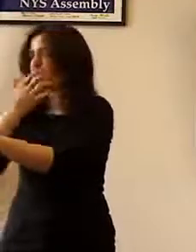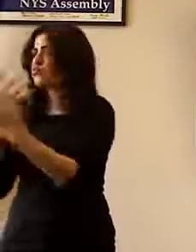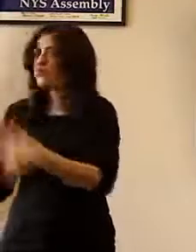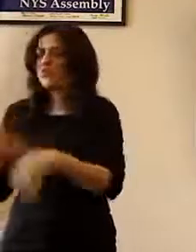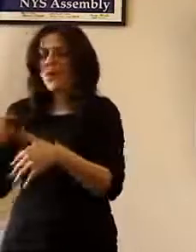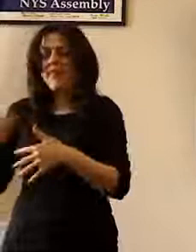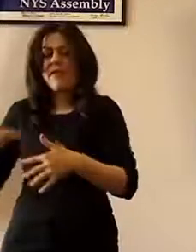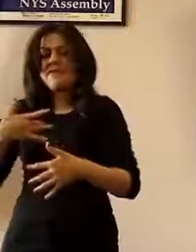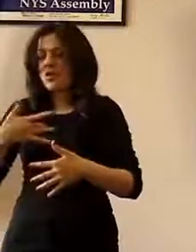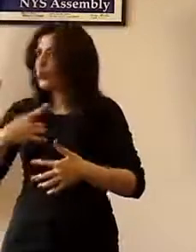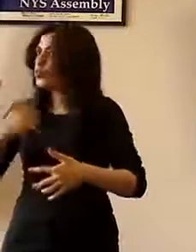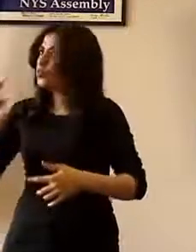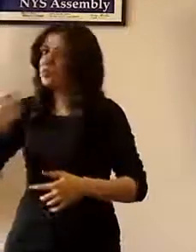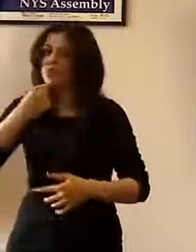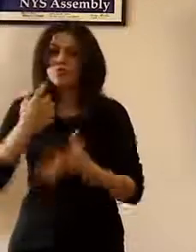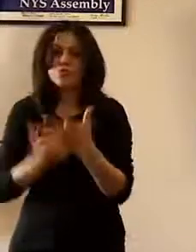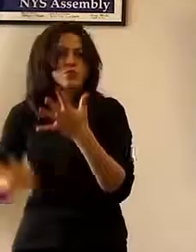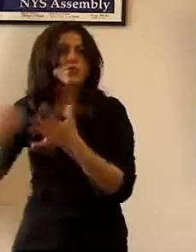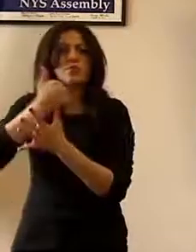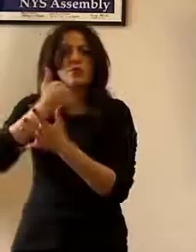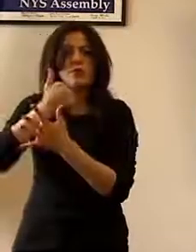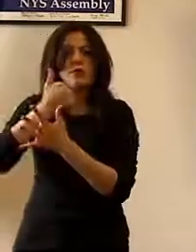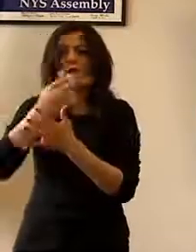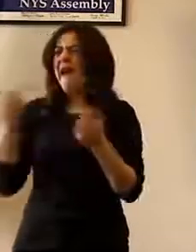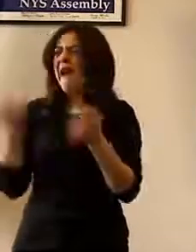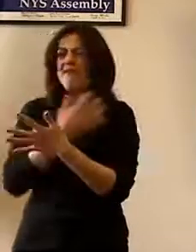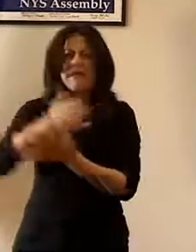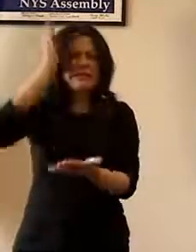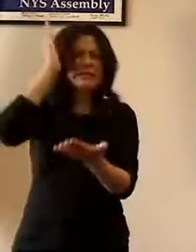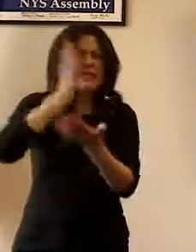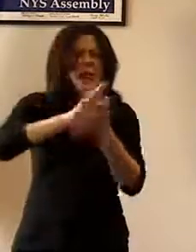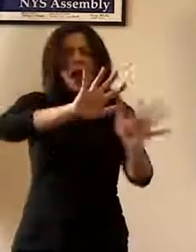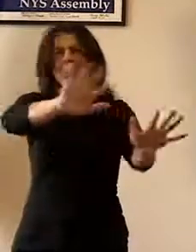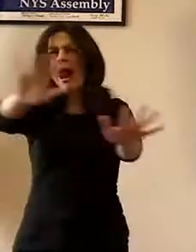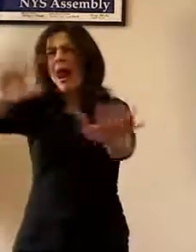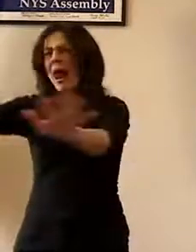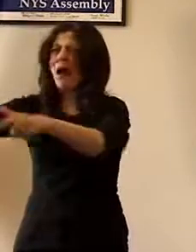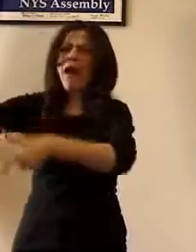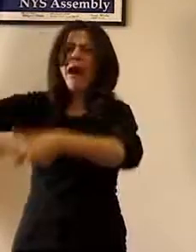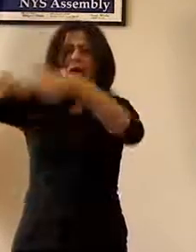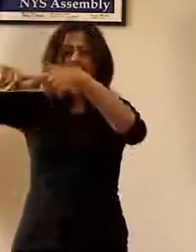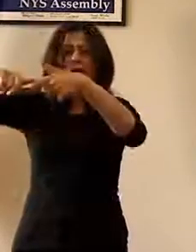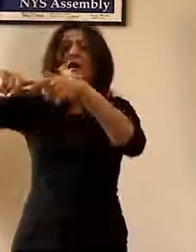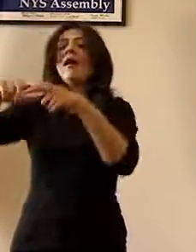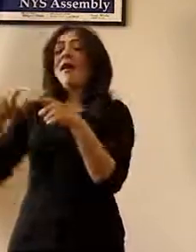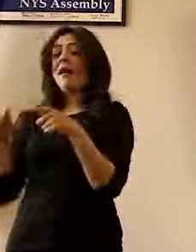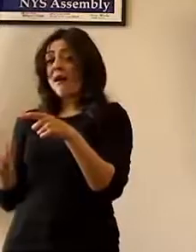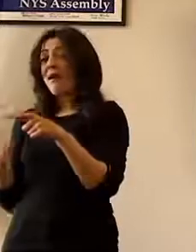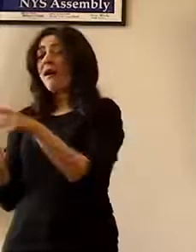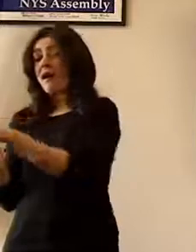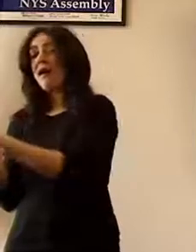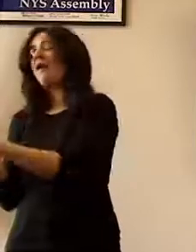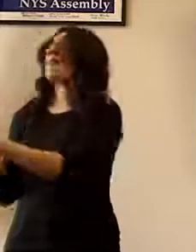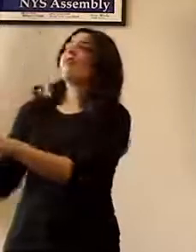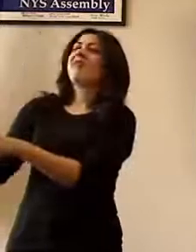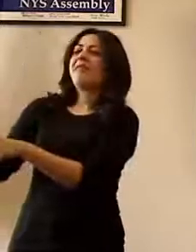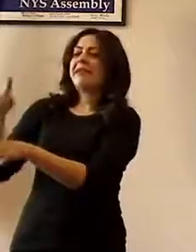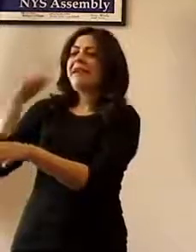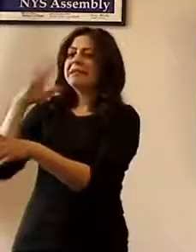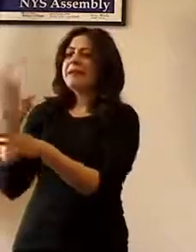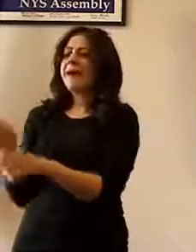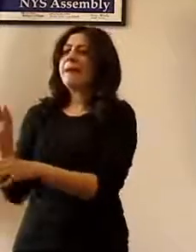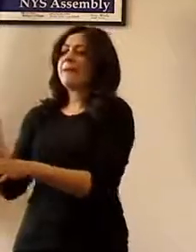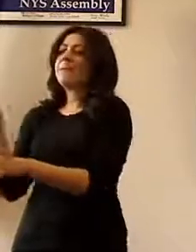priority. And so the fact that they identified these cases and thought clinically they were